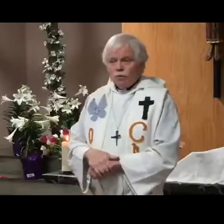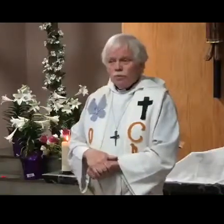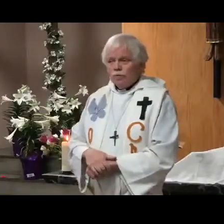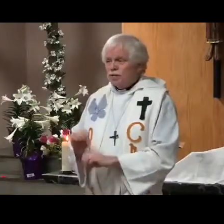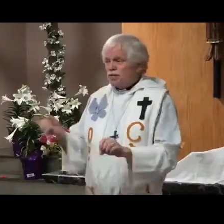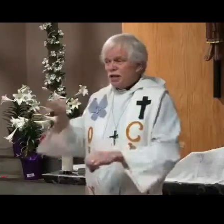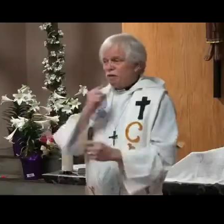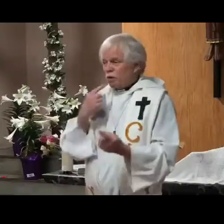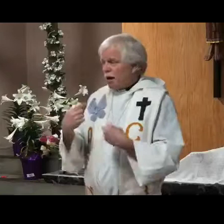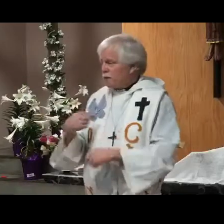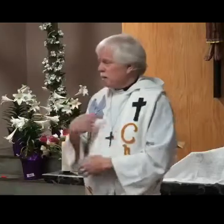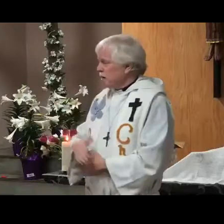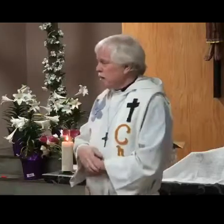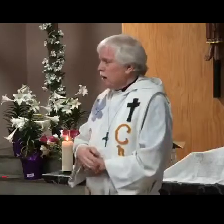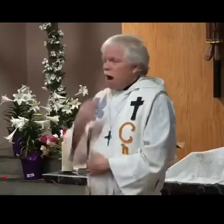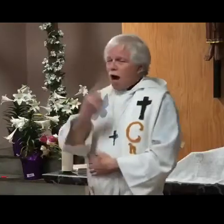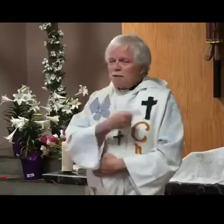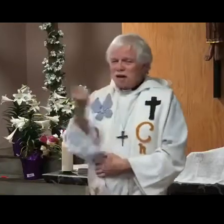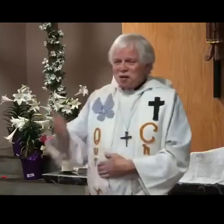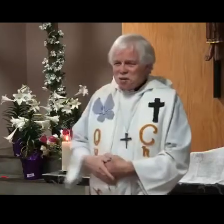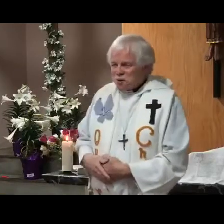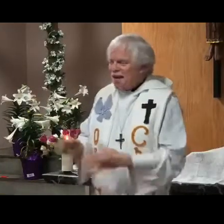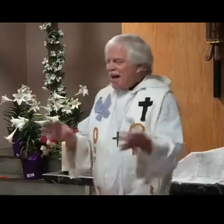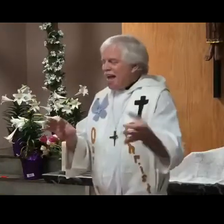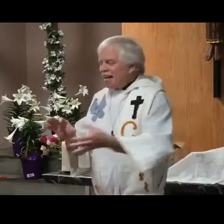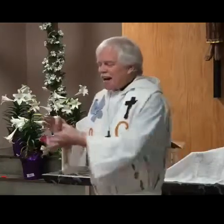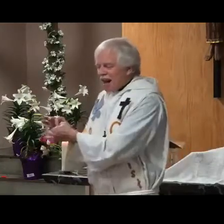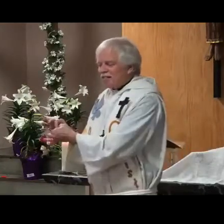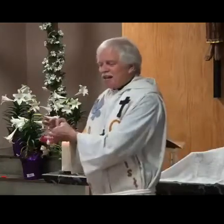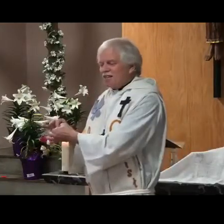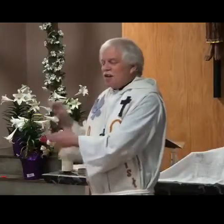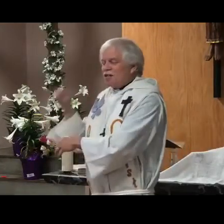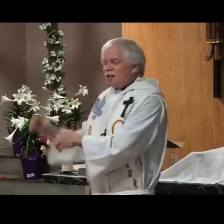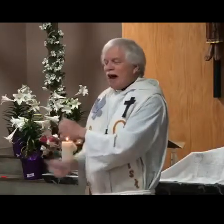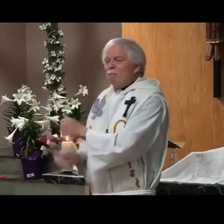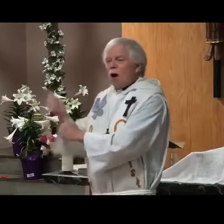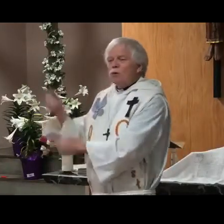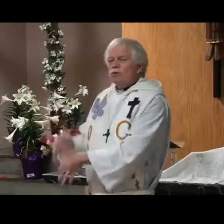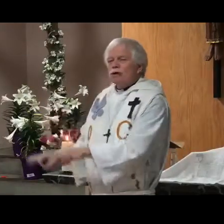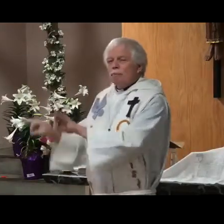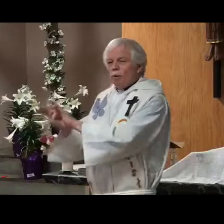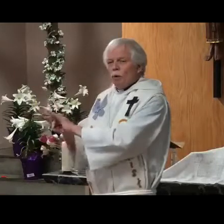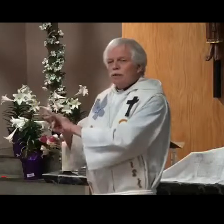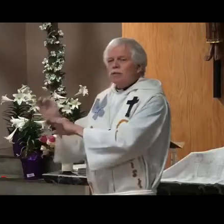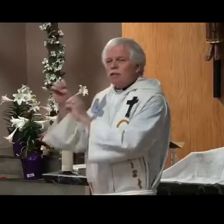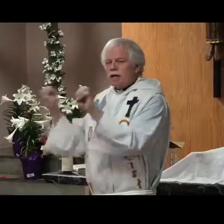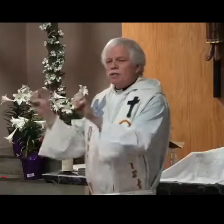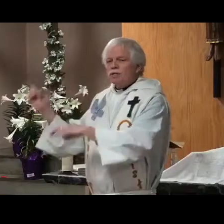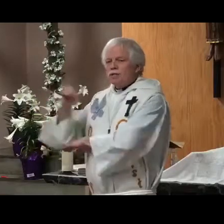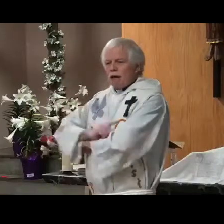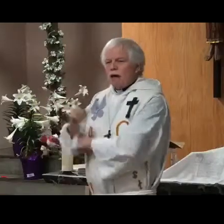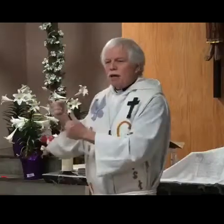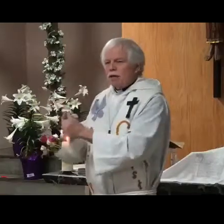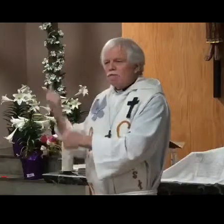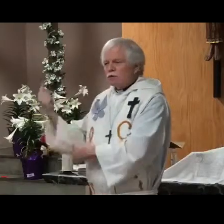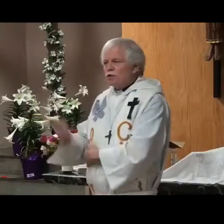you, since none of you are answering me, I'll tell you, it connects us to that most important